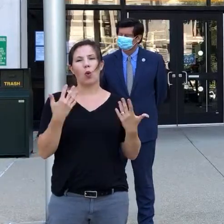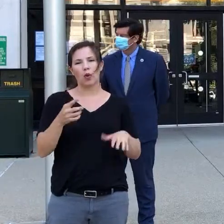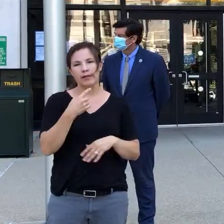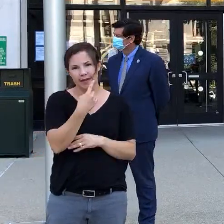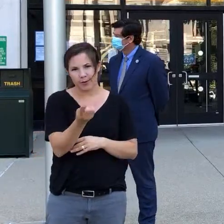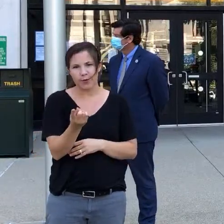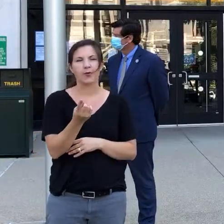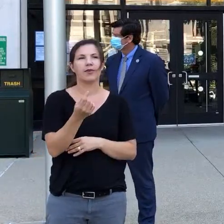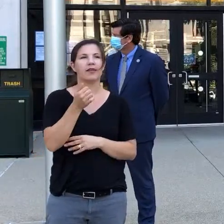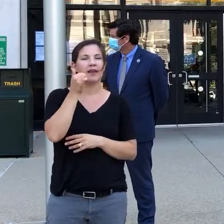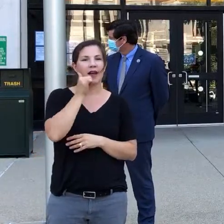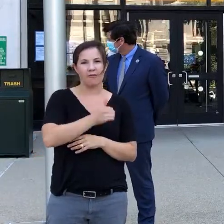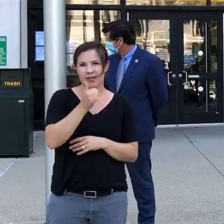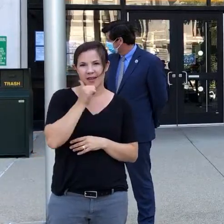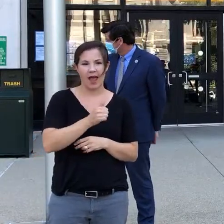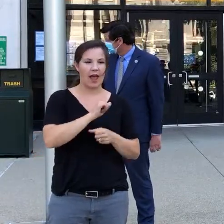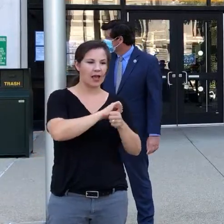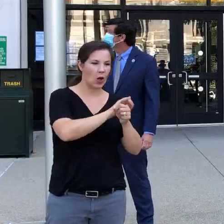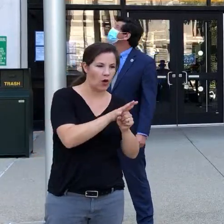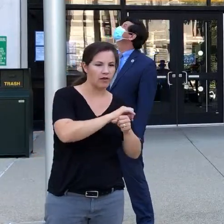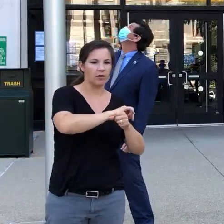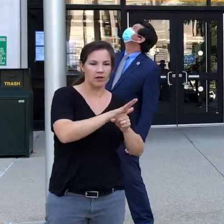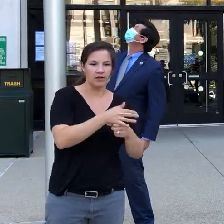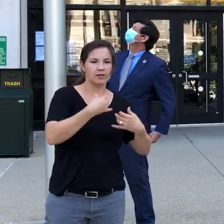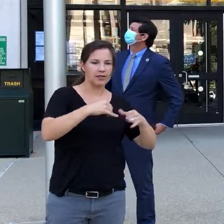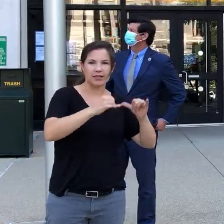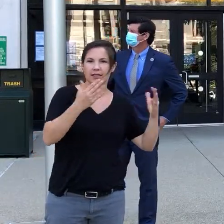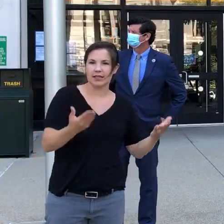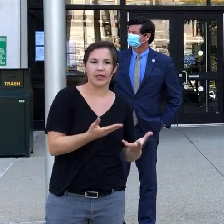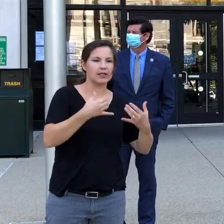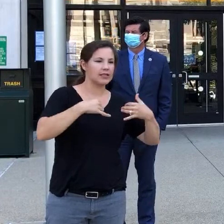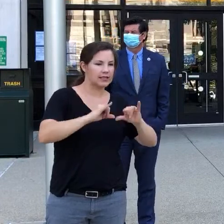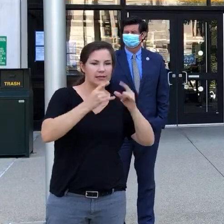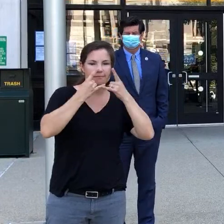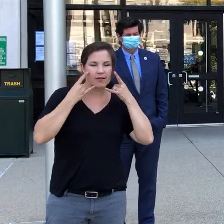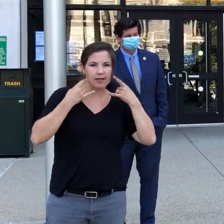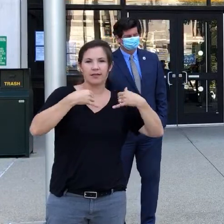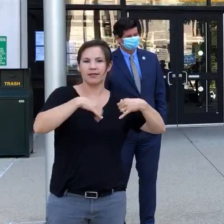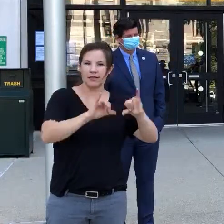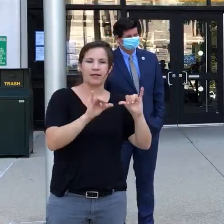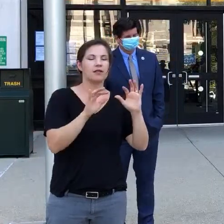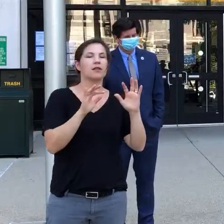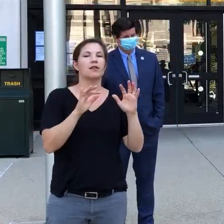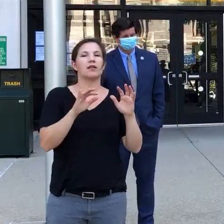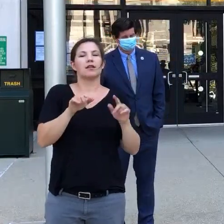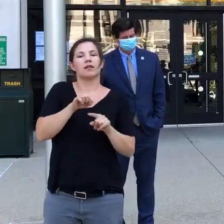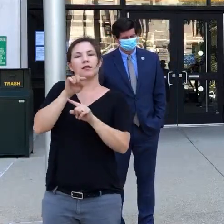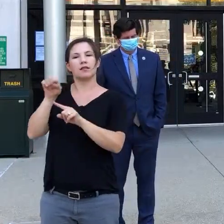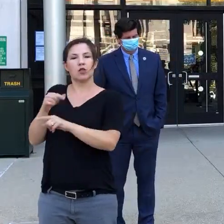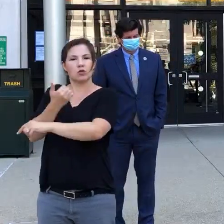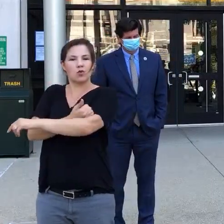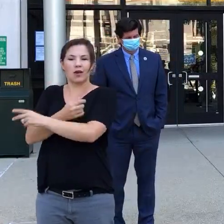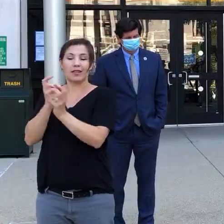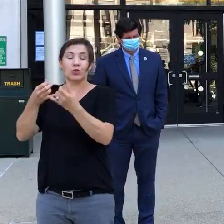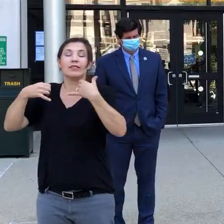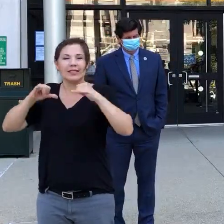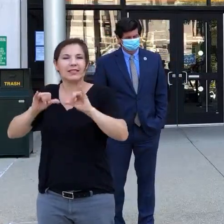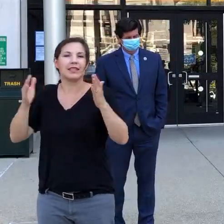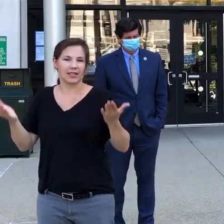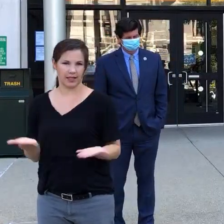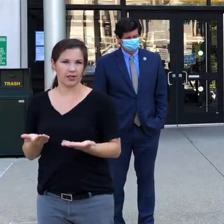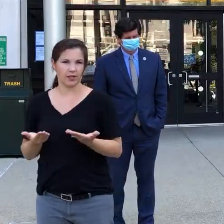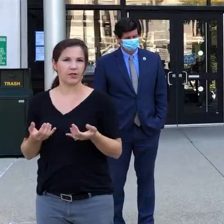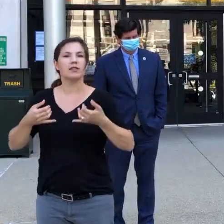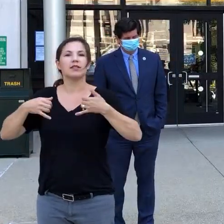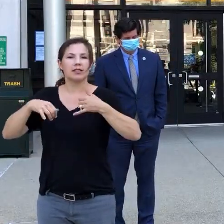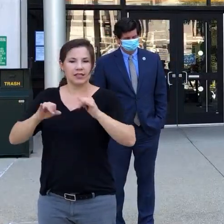every day, COVID-19 is still here. We still have to wear our masks. Our opioid epidemic is still here. We